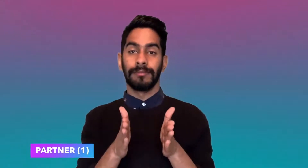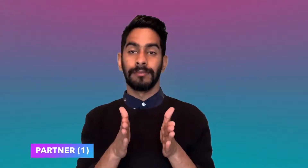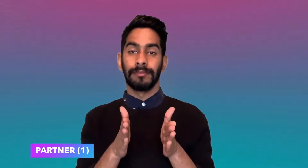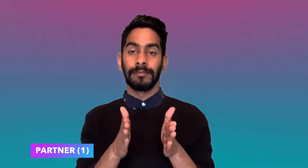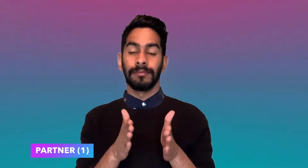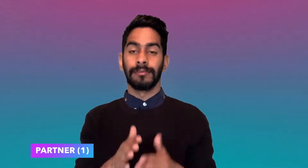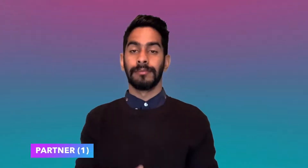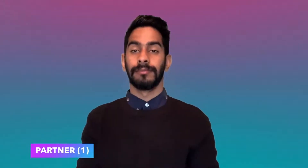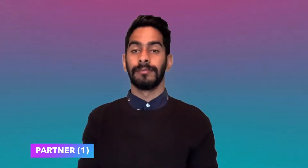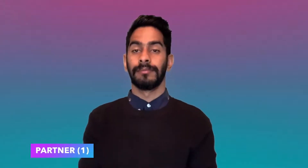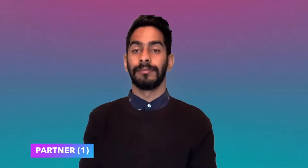Partner.